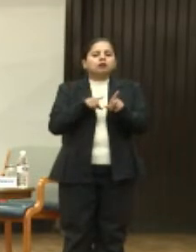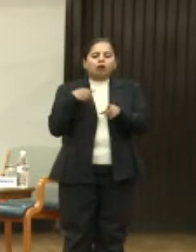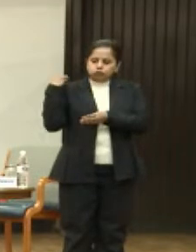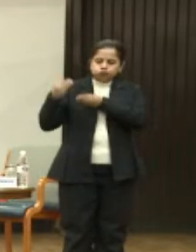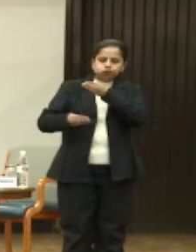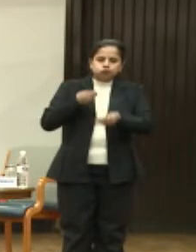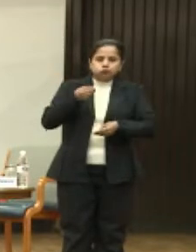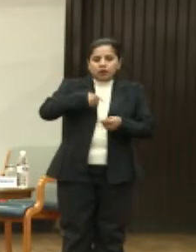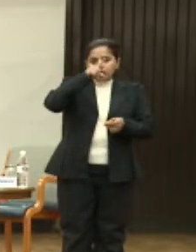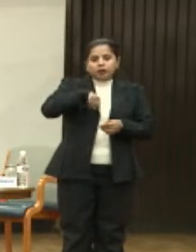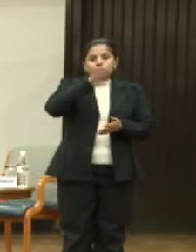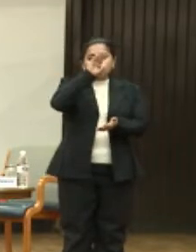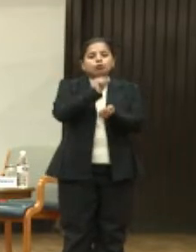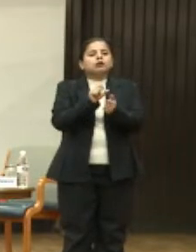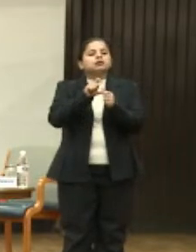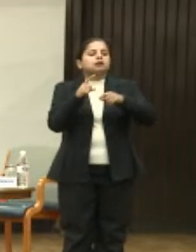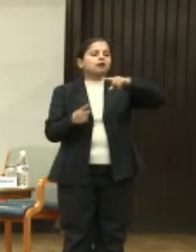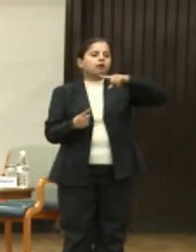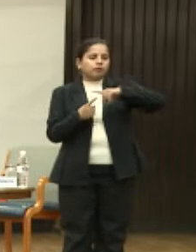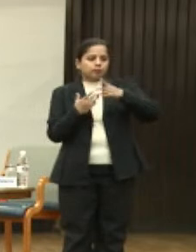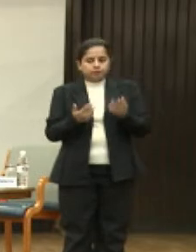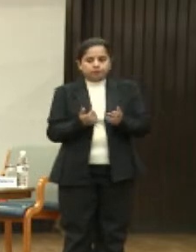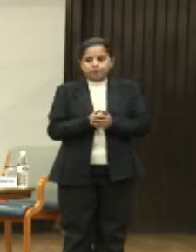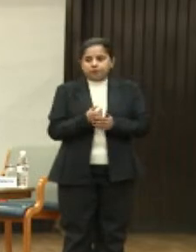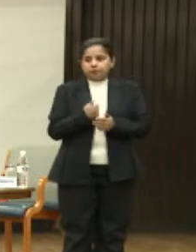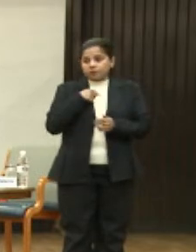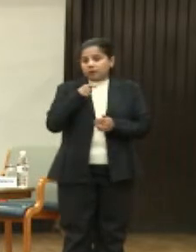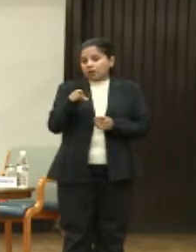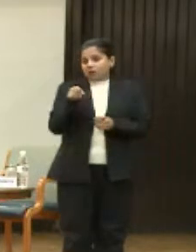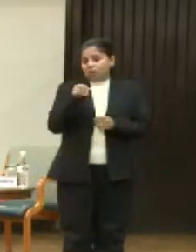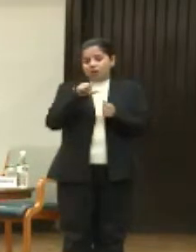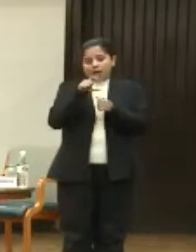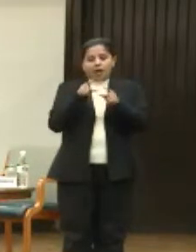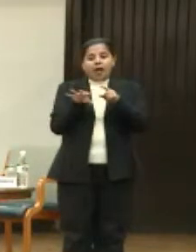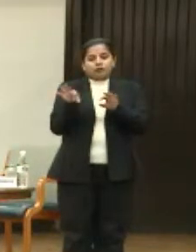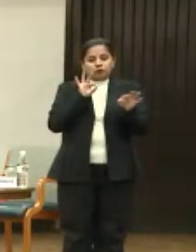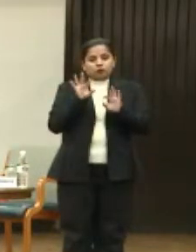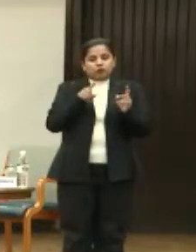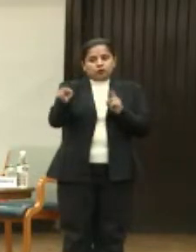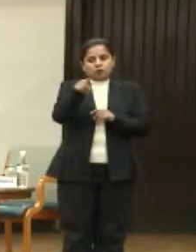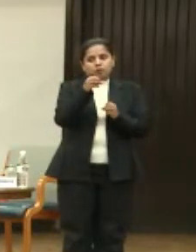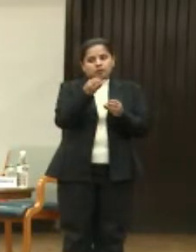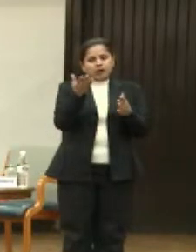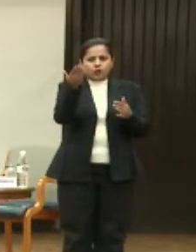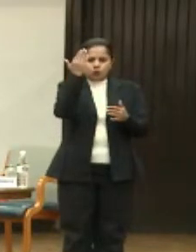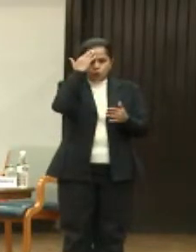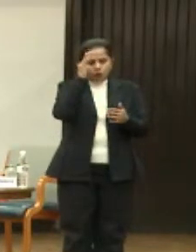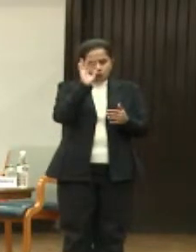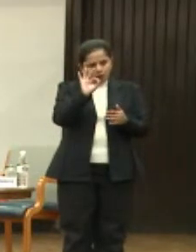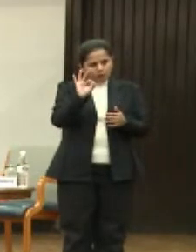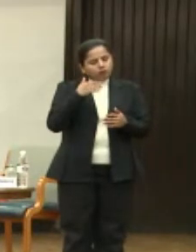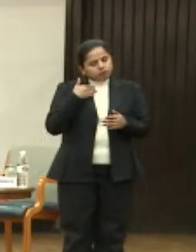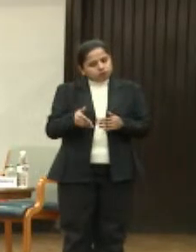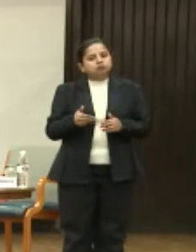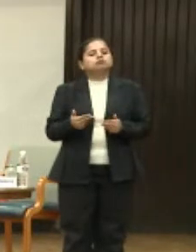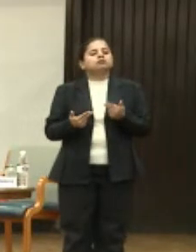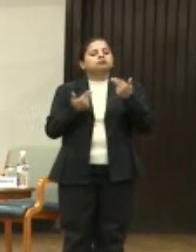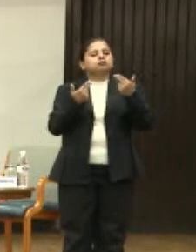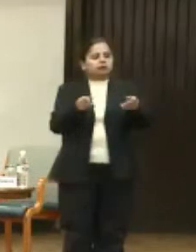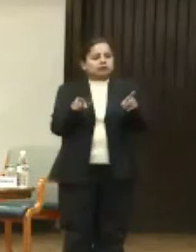Indian Police Act. I'm deliberately picking on acts that most people are familiar with.